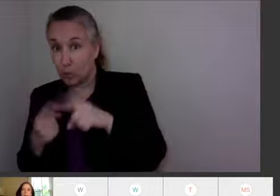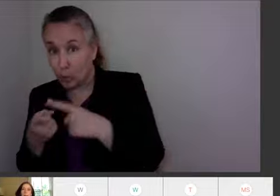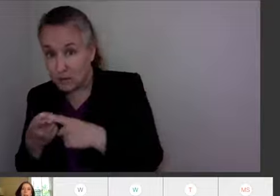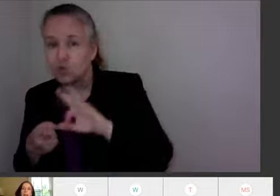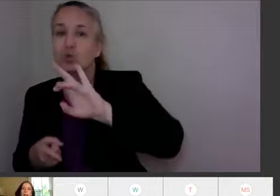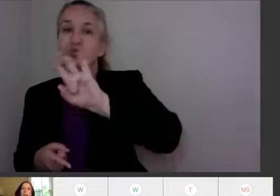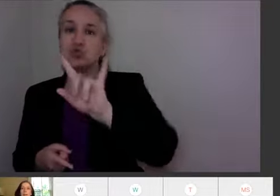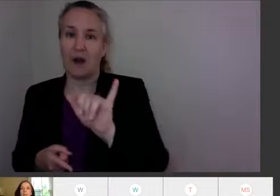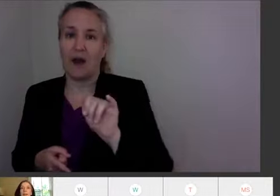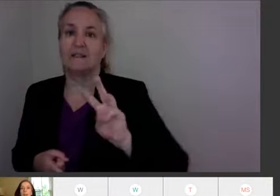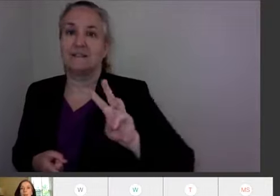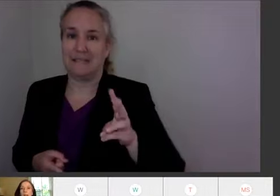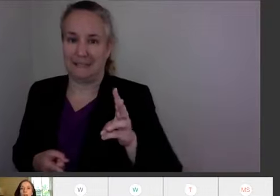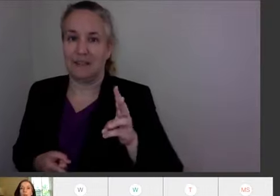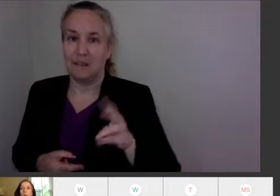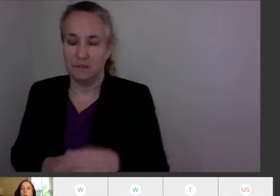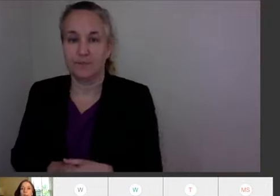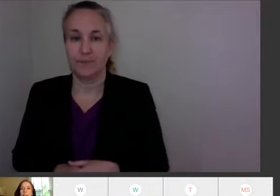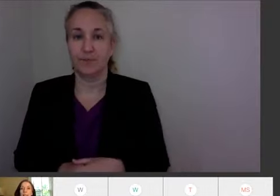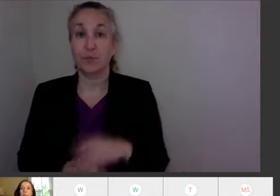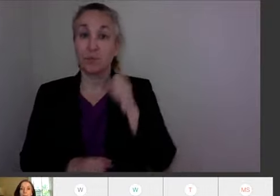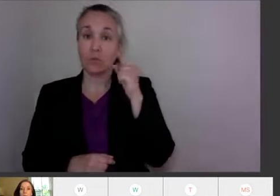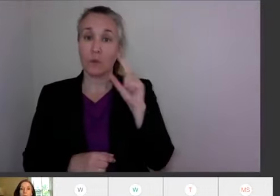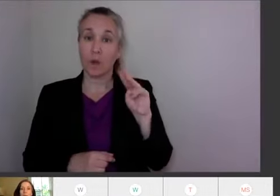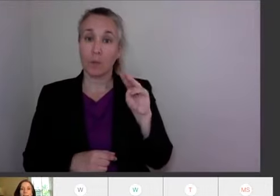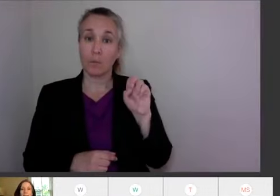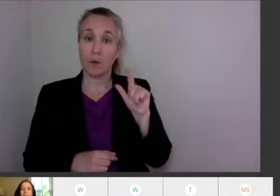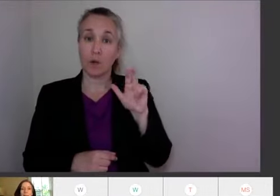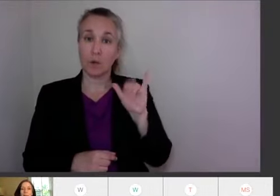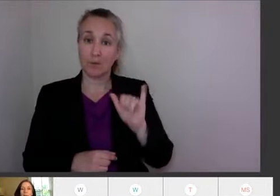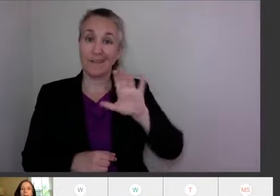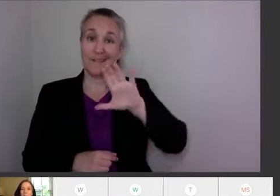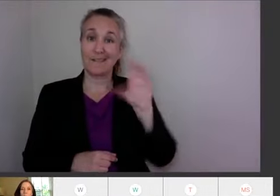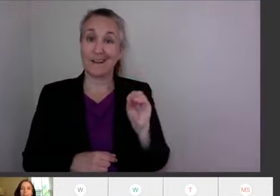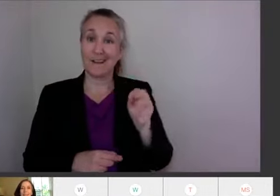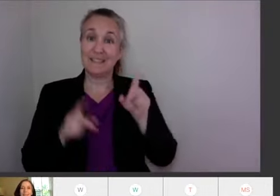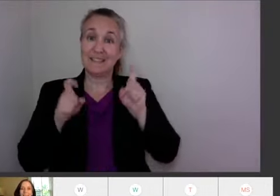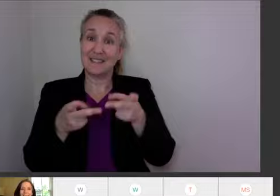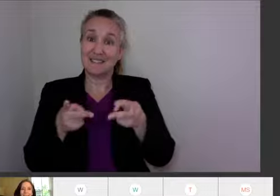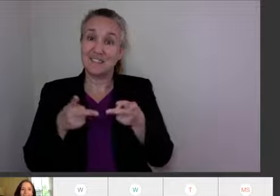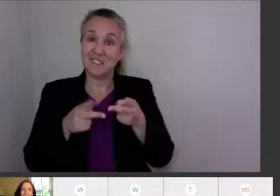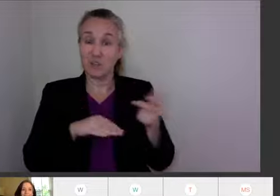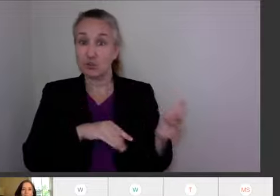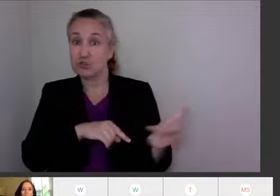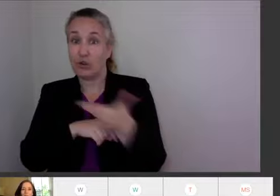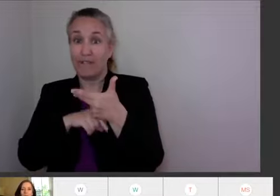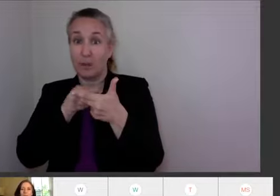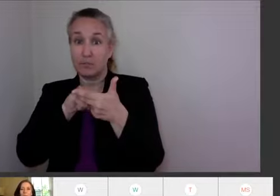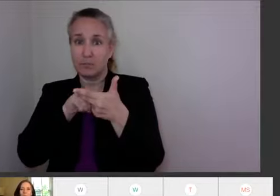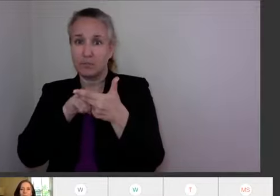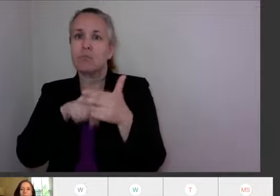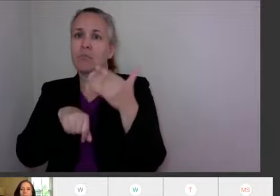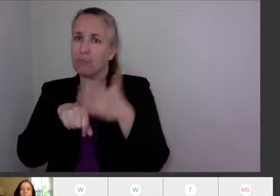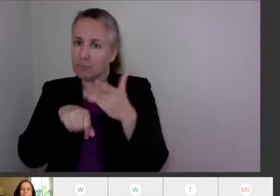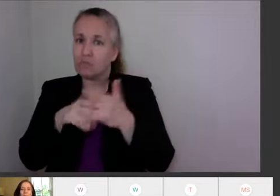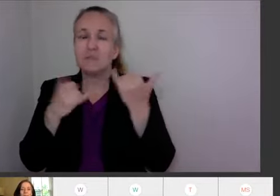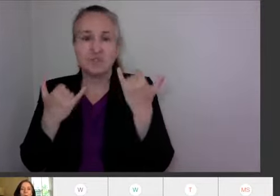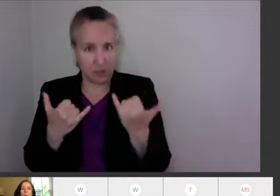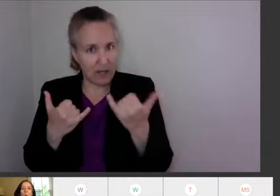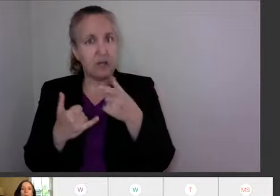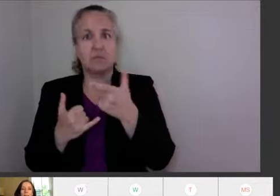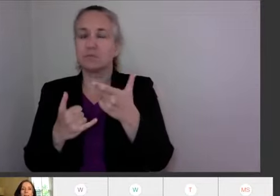6th. The Montgomery County Community drive-through site remains open today and all is running smoothly